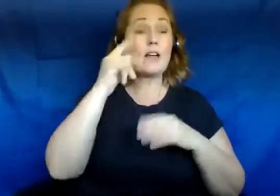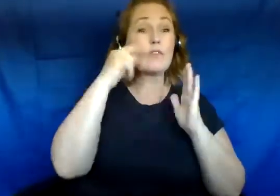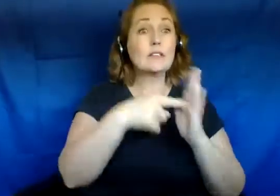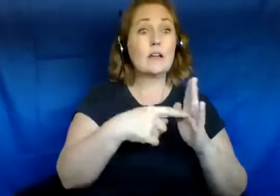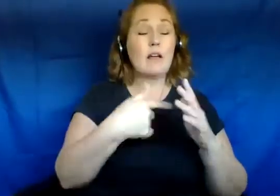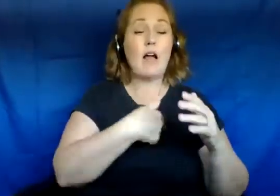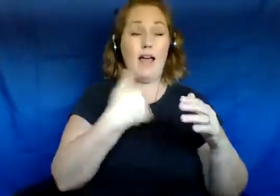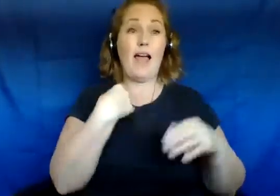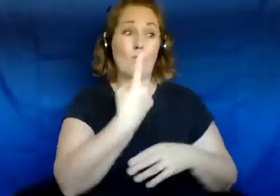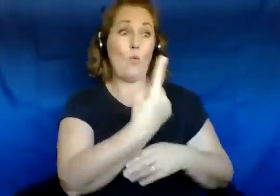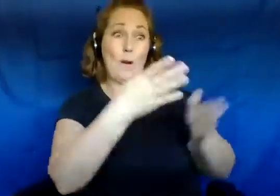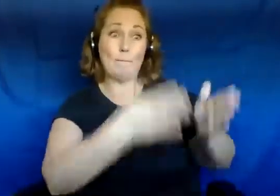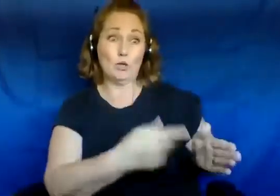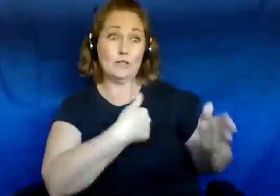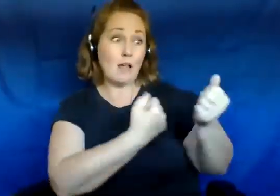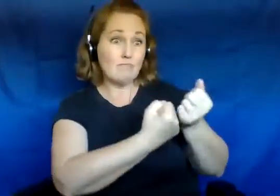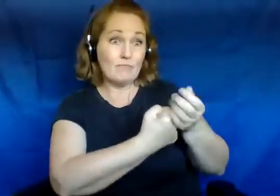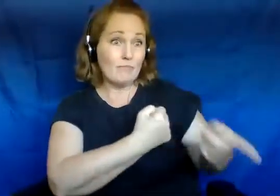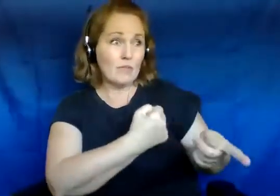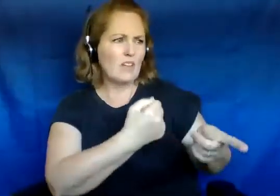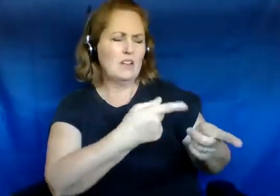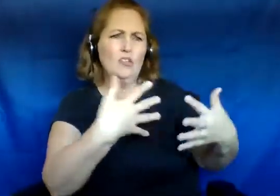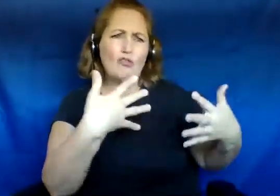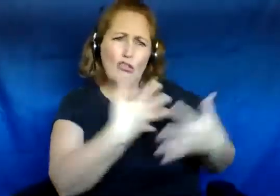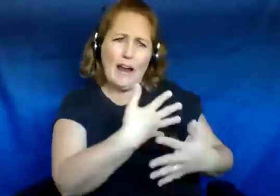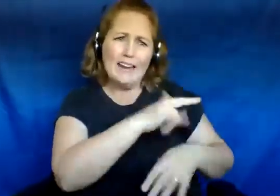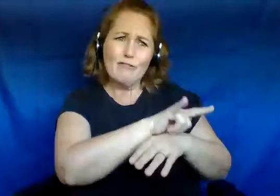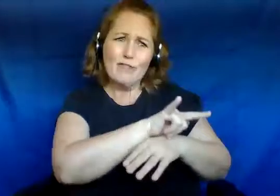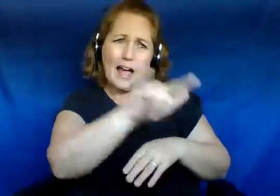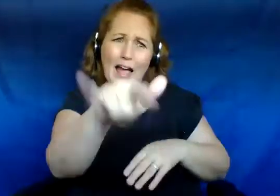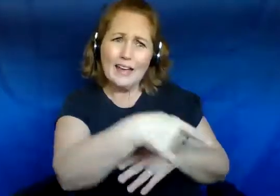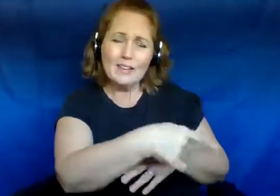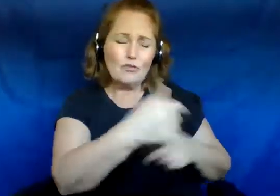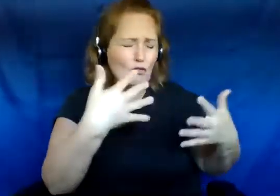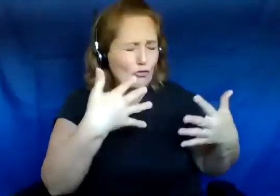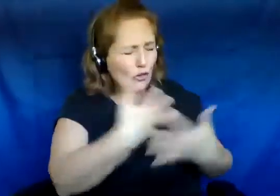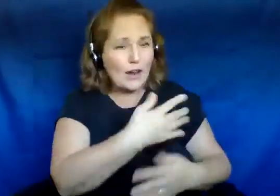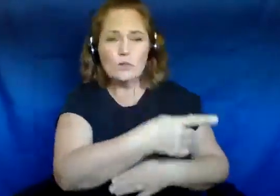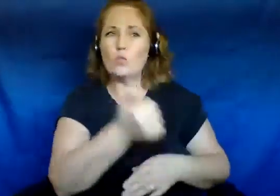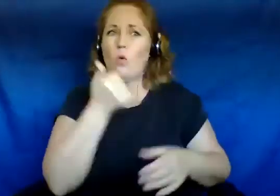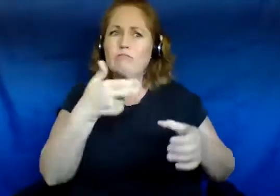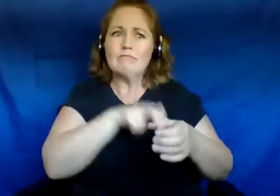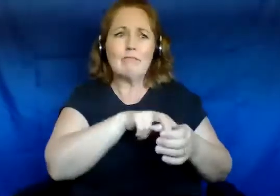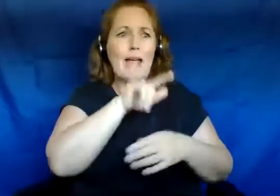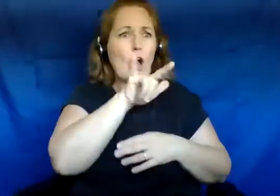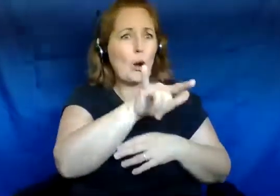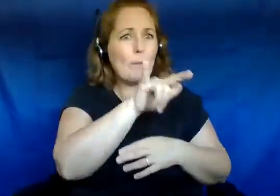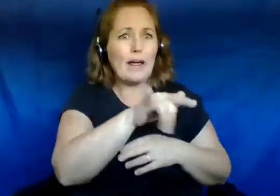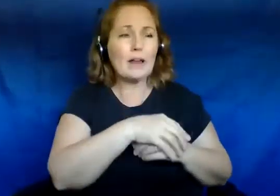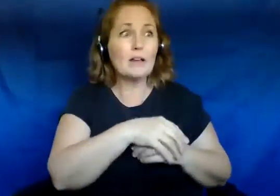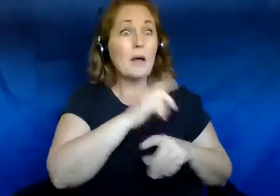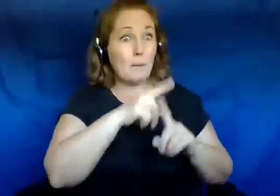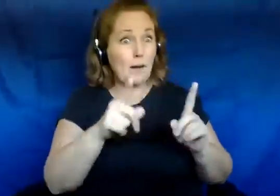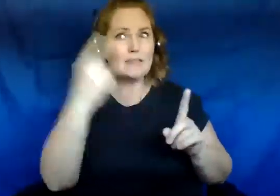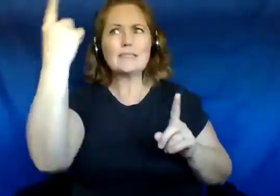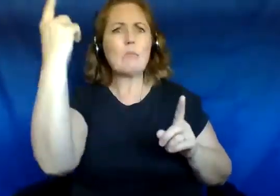have a sponsee who was so afraid of flying that she was afraid to get on an airplane, and she was asked to